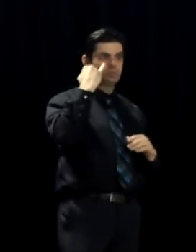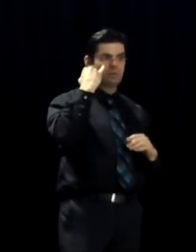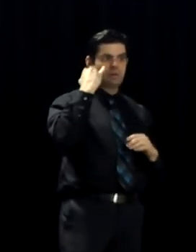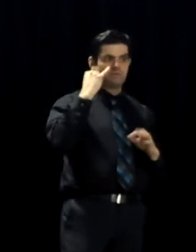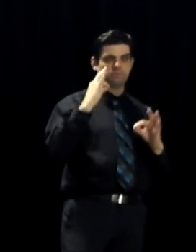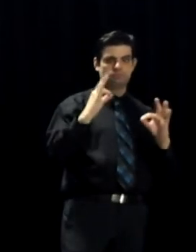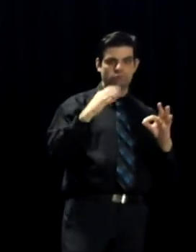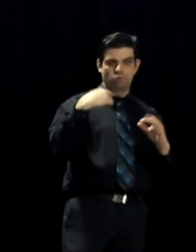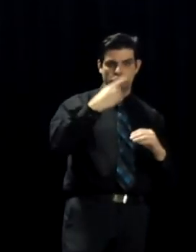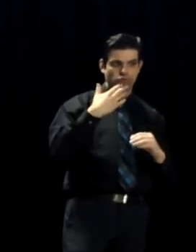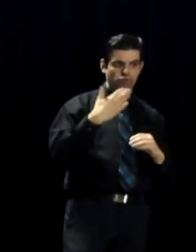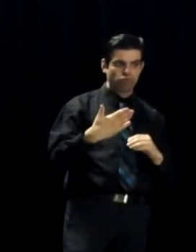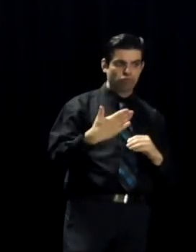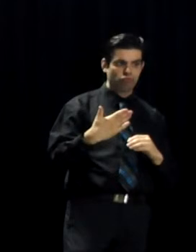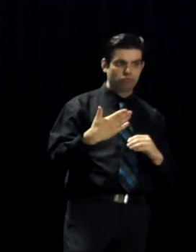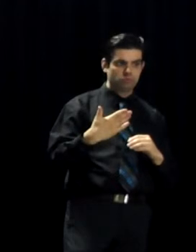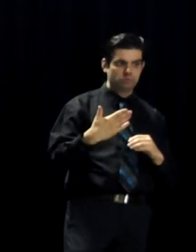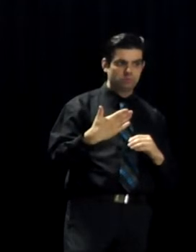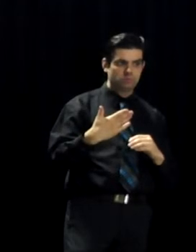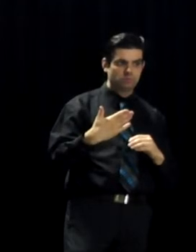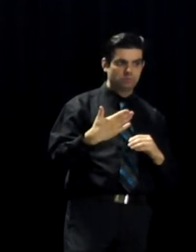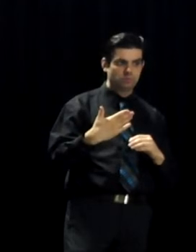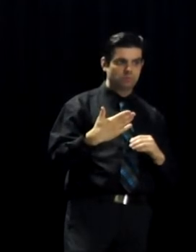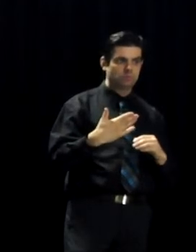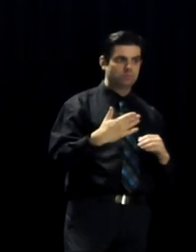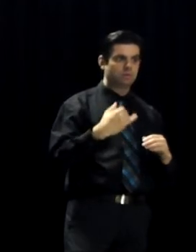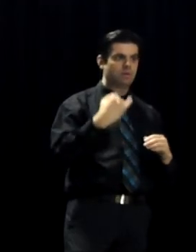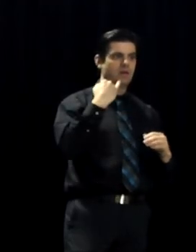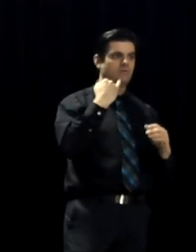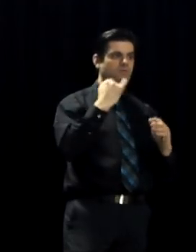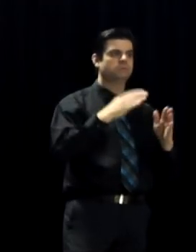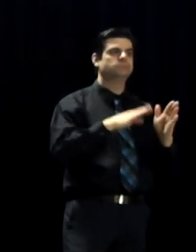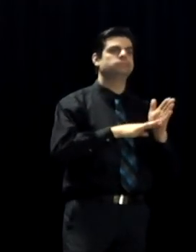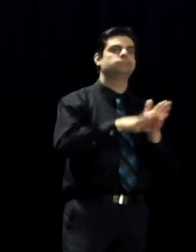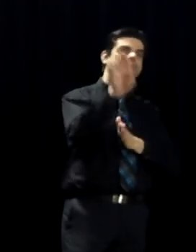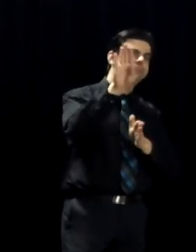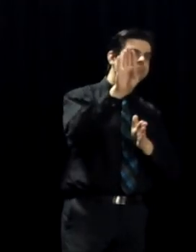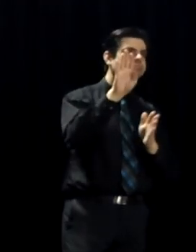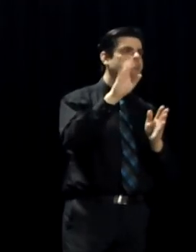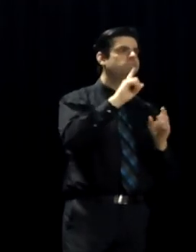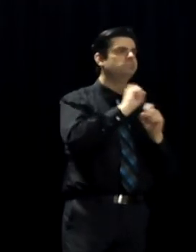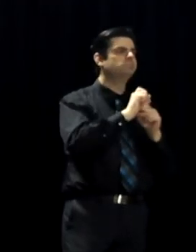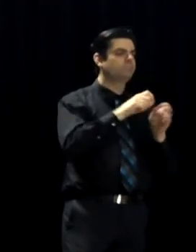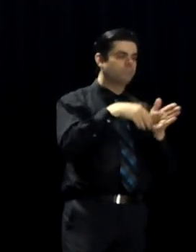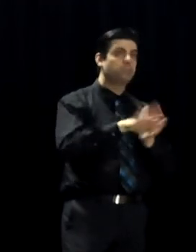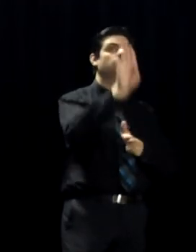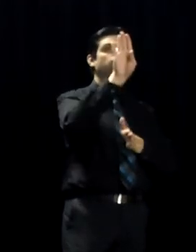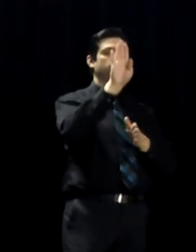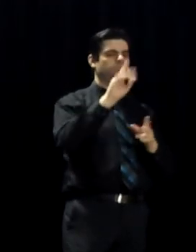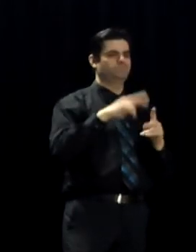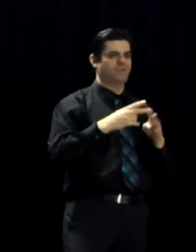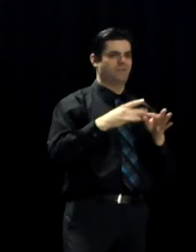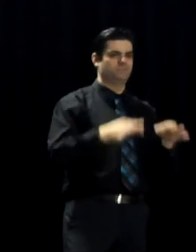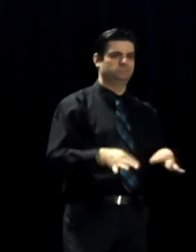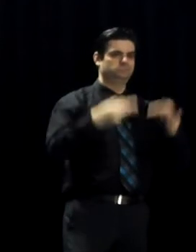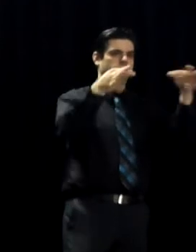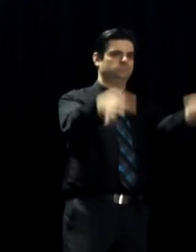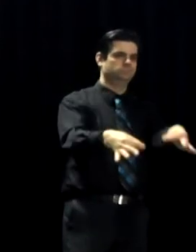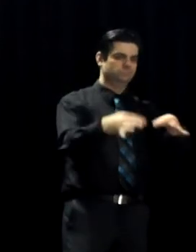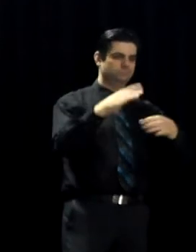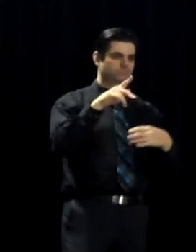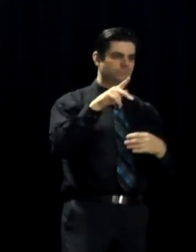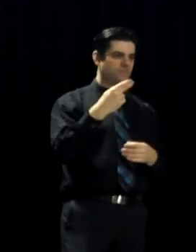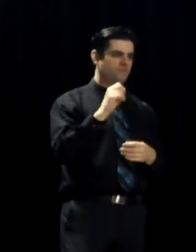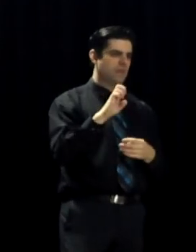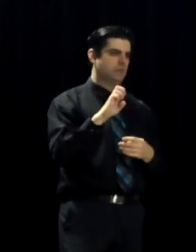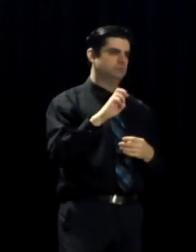for how long our phase 2 might really last? I don't. I think the 2 weeks, we're comfortable with the